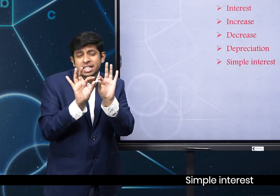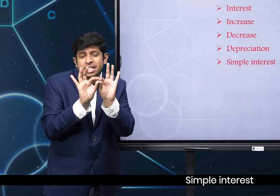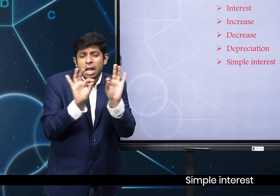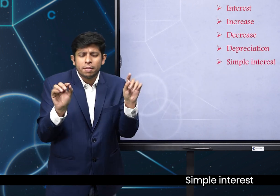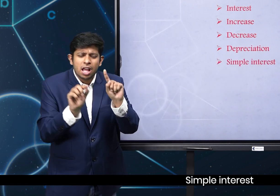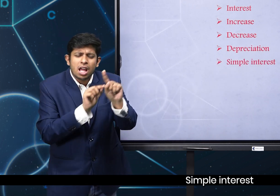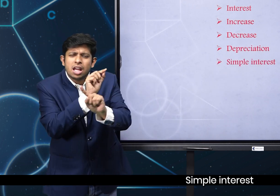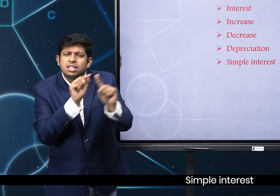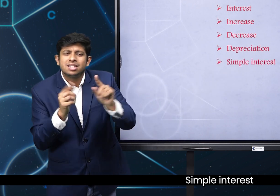simple interest,